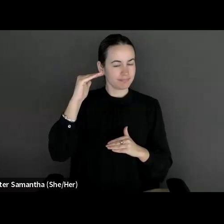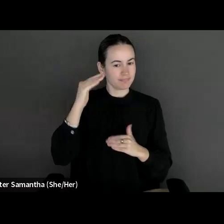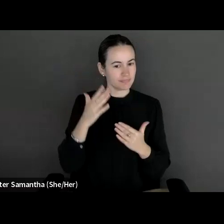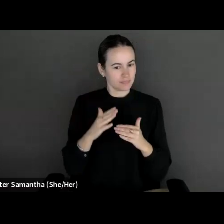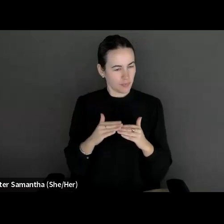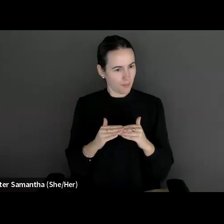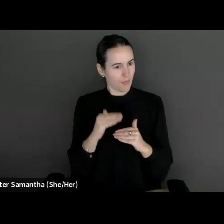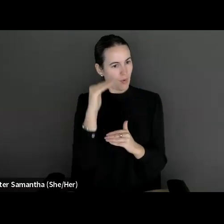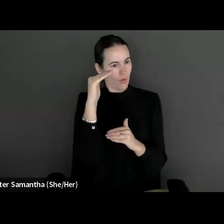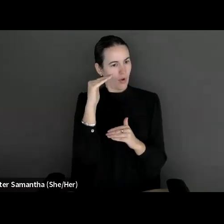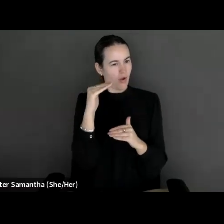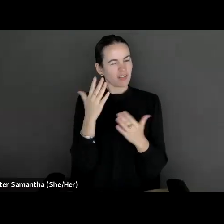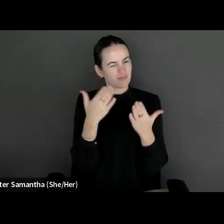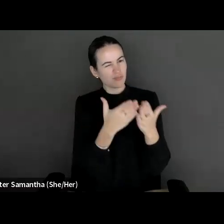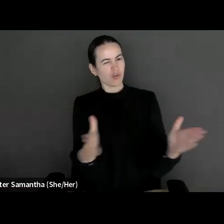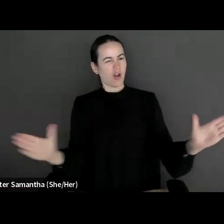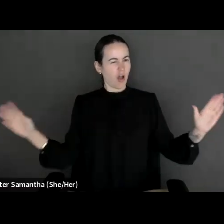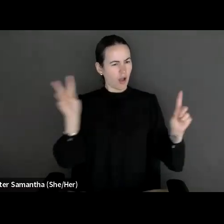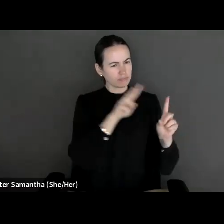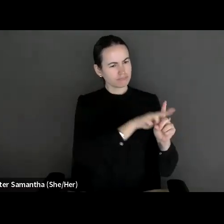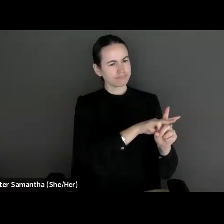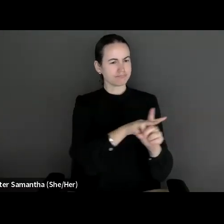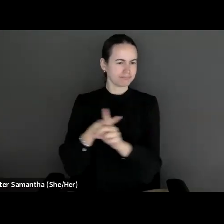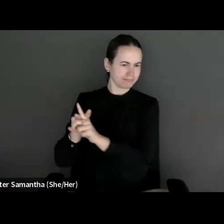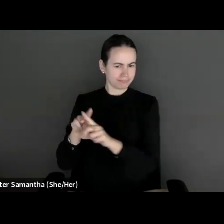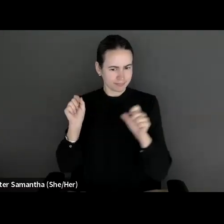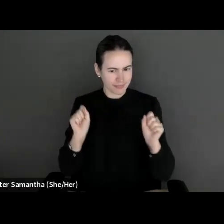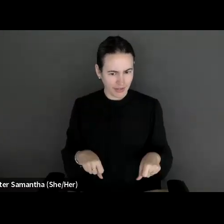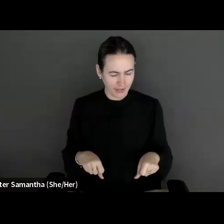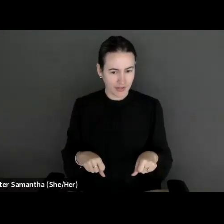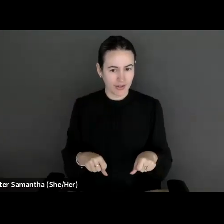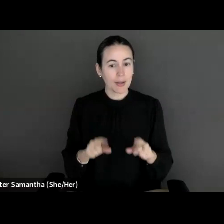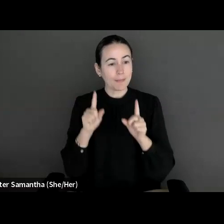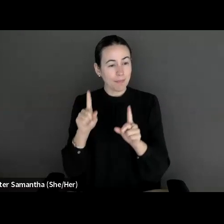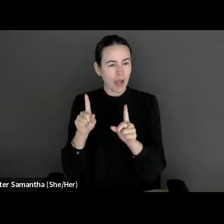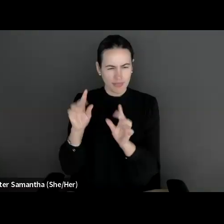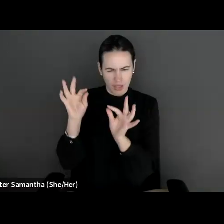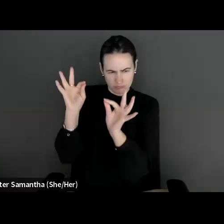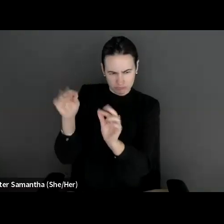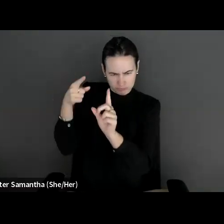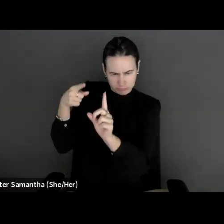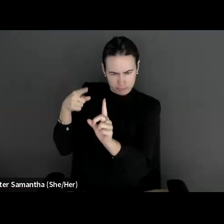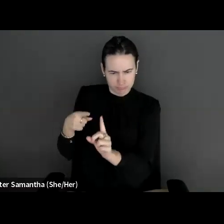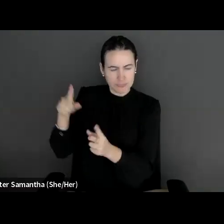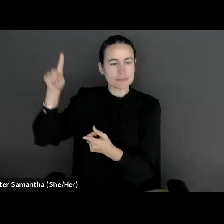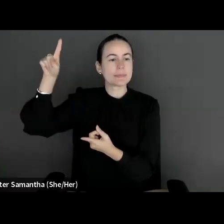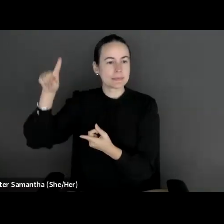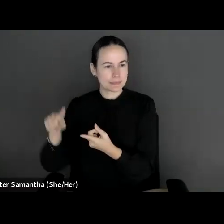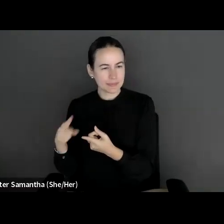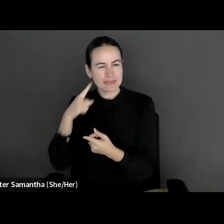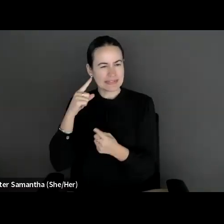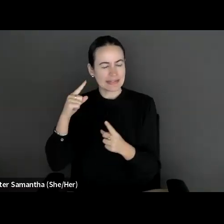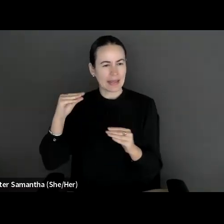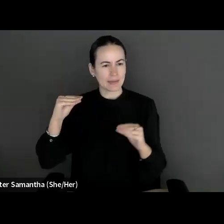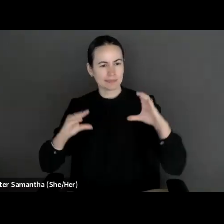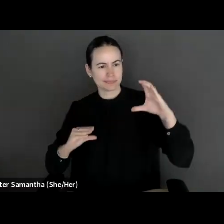designed to be broadly applicable. At the same time, the precision of the post-test predictions is likely to be reduced, and it's